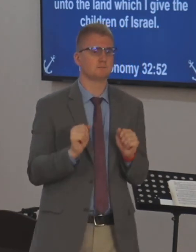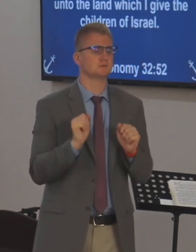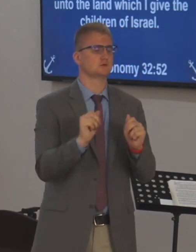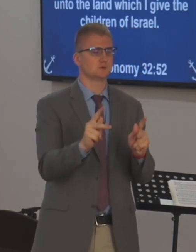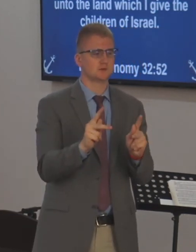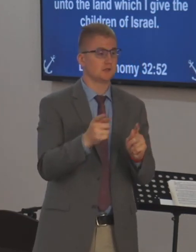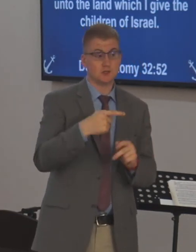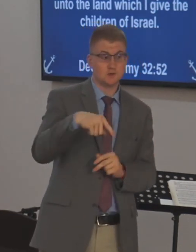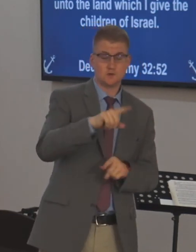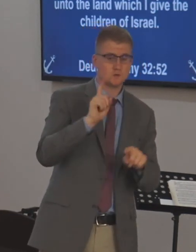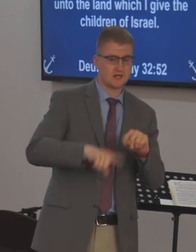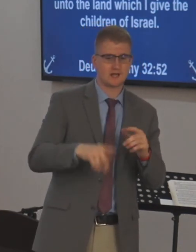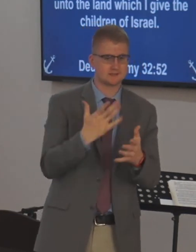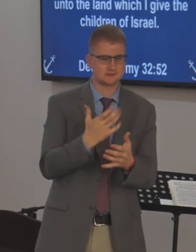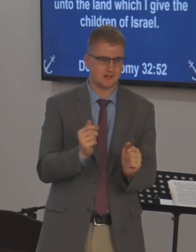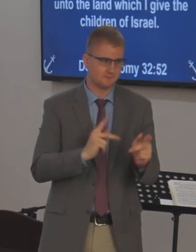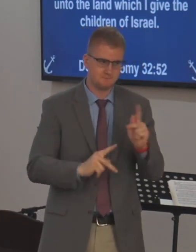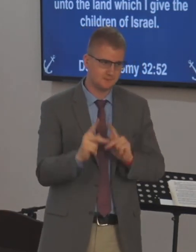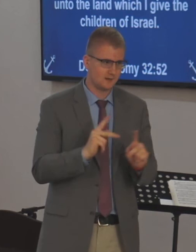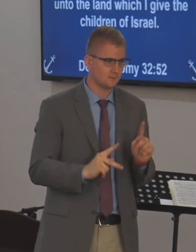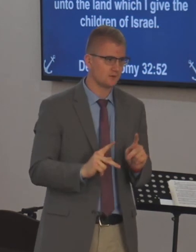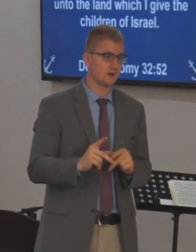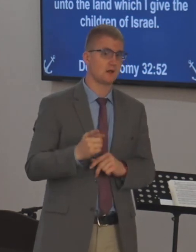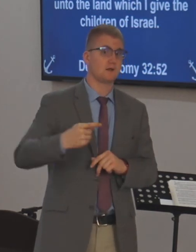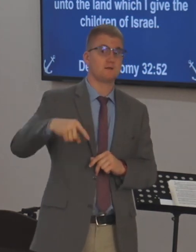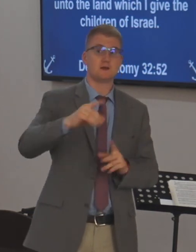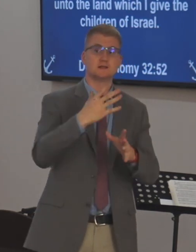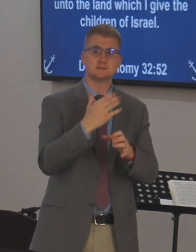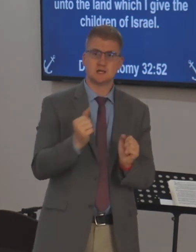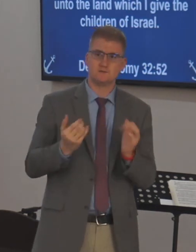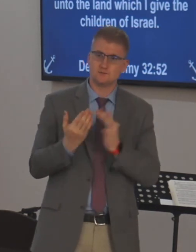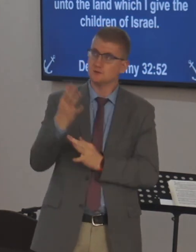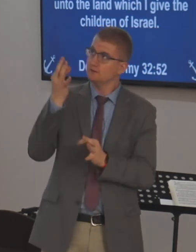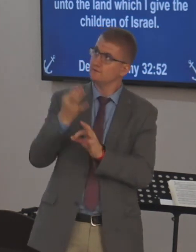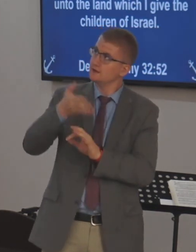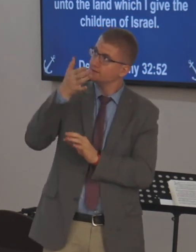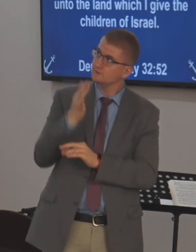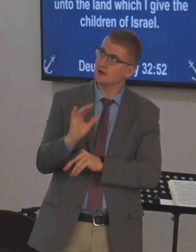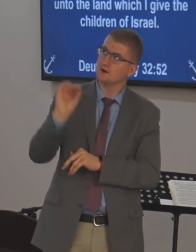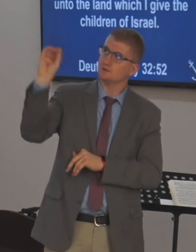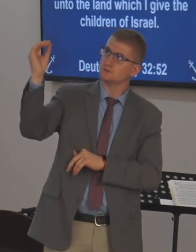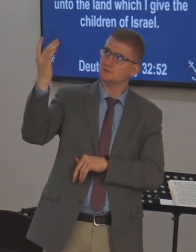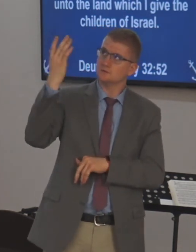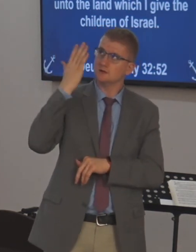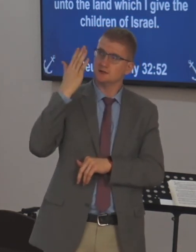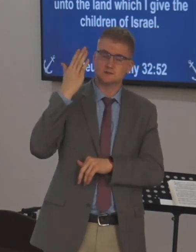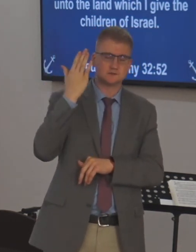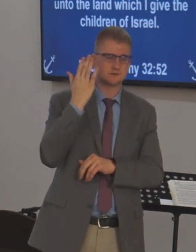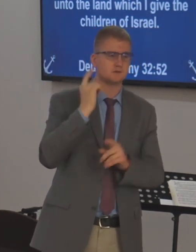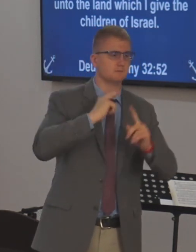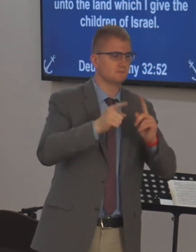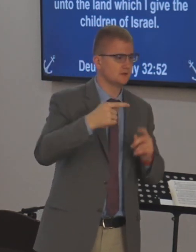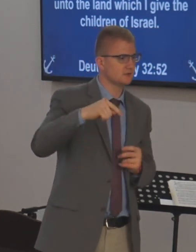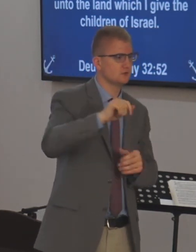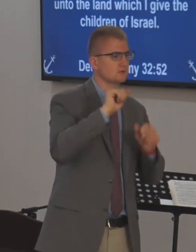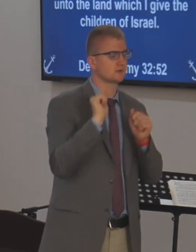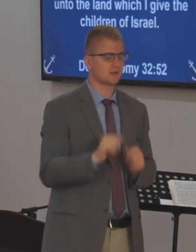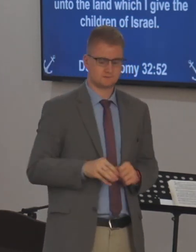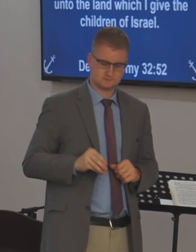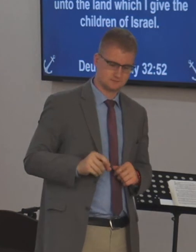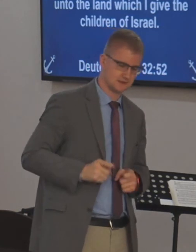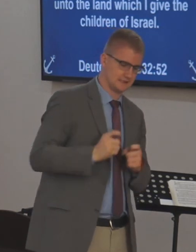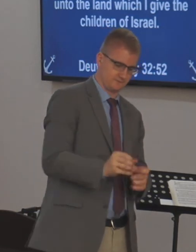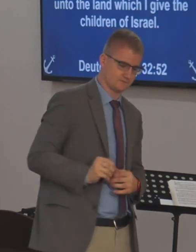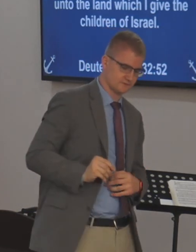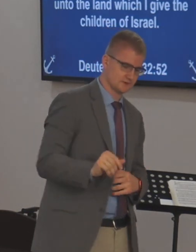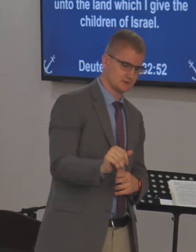them. They get saved by the faith and grace. But you can sow the seed, that's